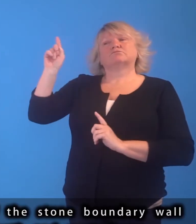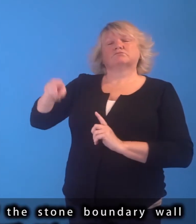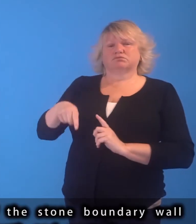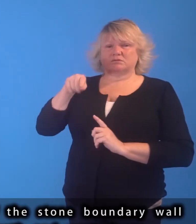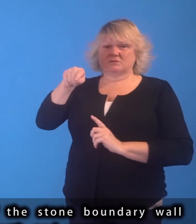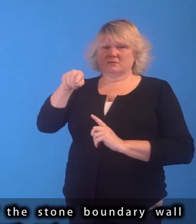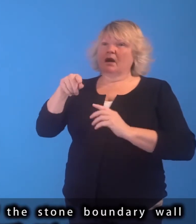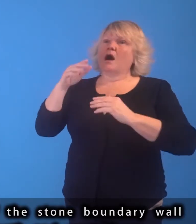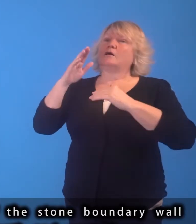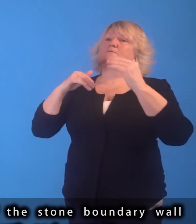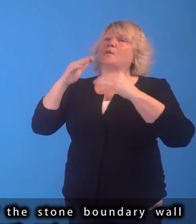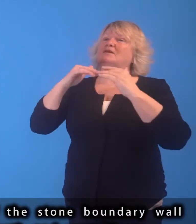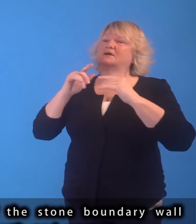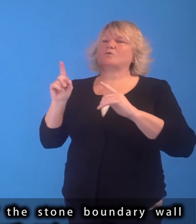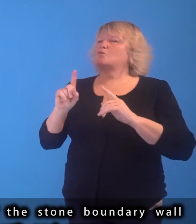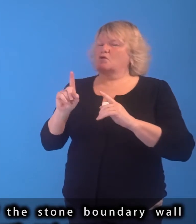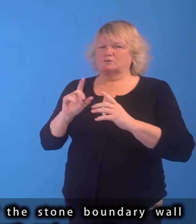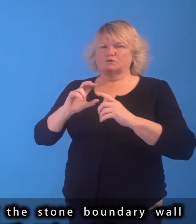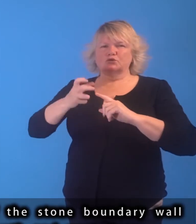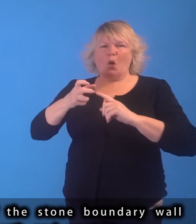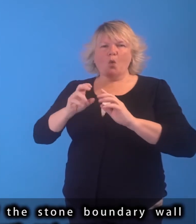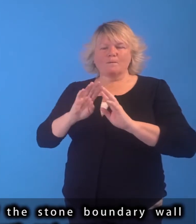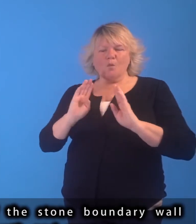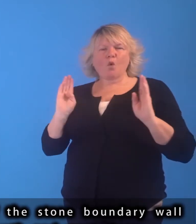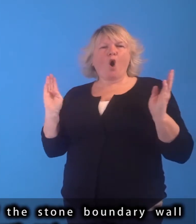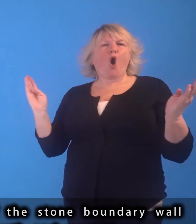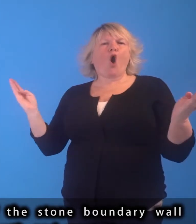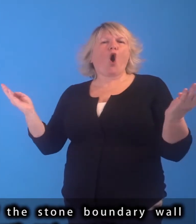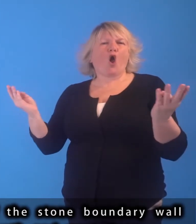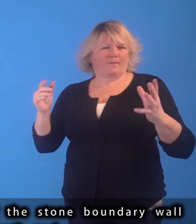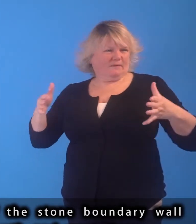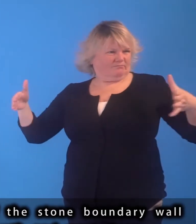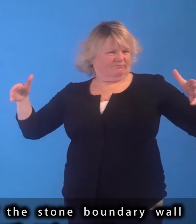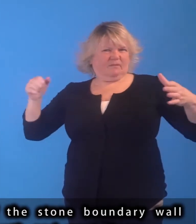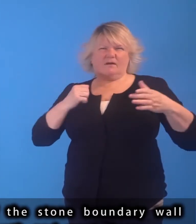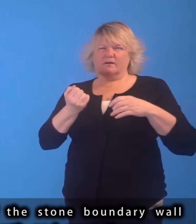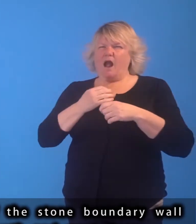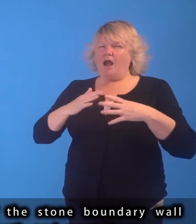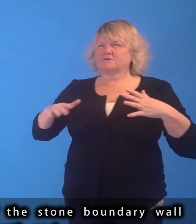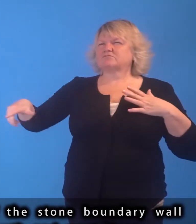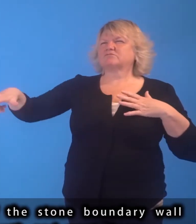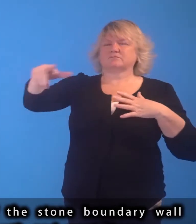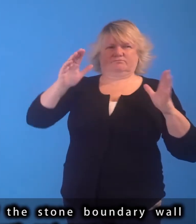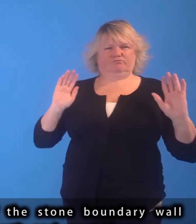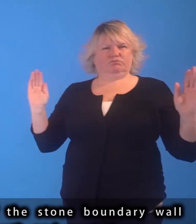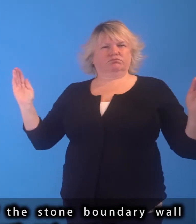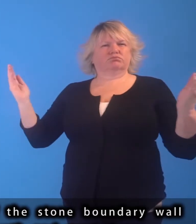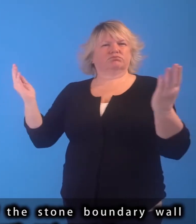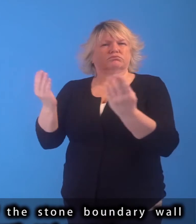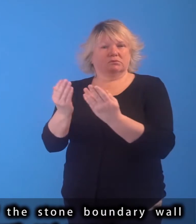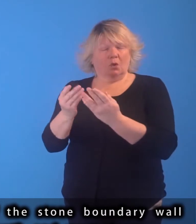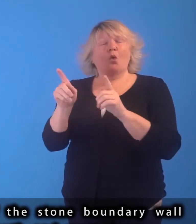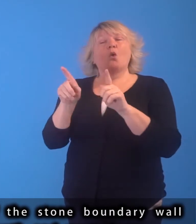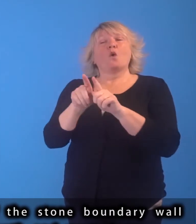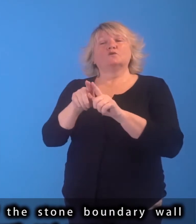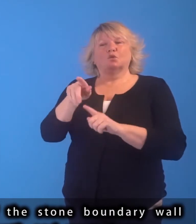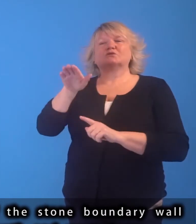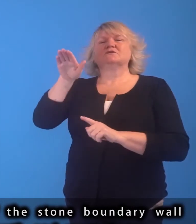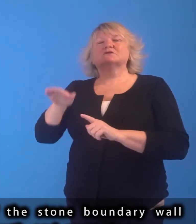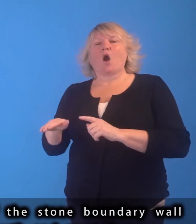He also commissioned the building of the stone boundary wall and had porches added to the south